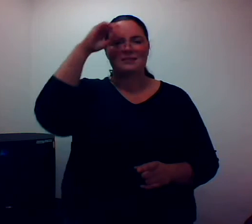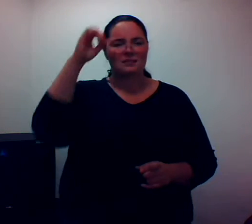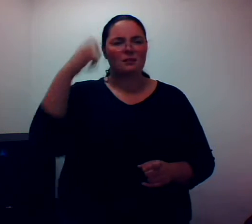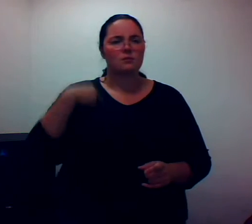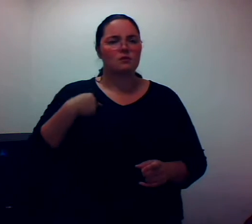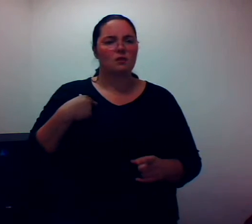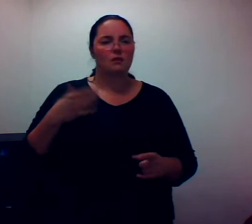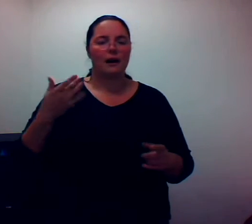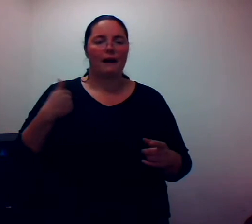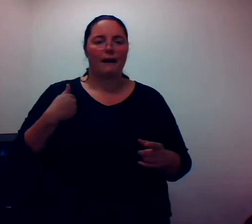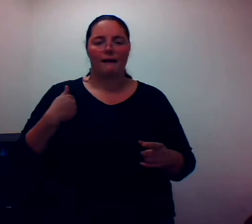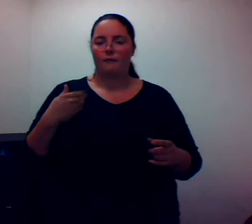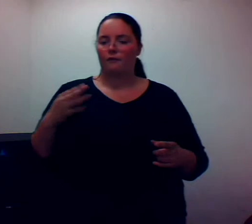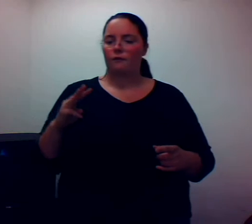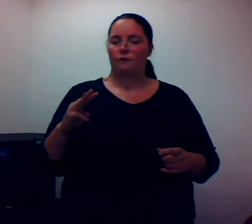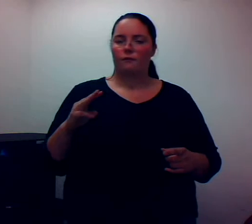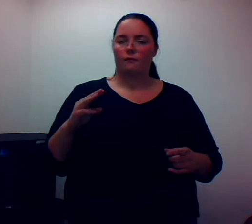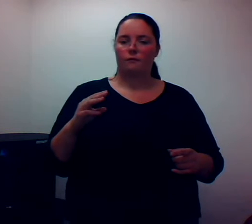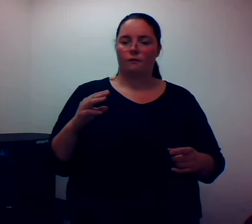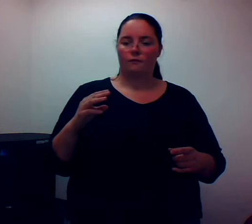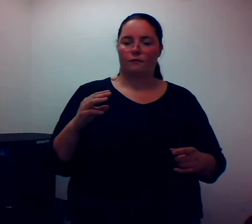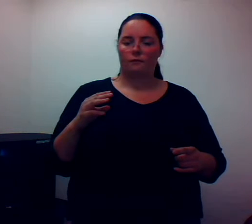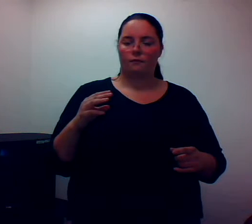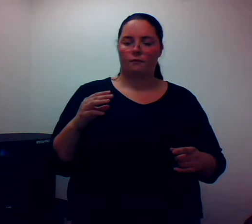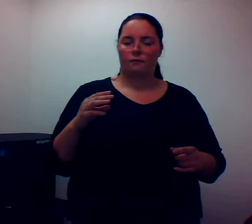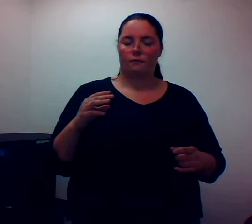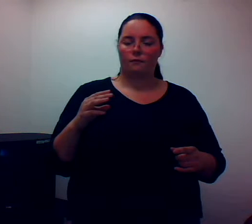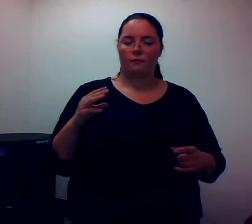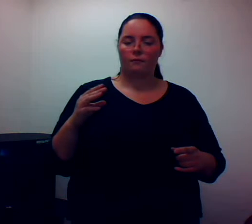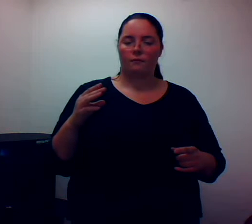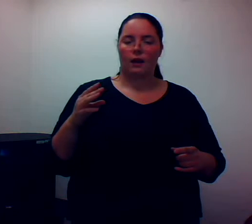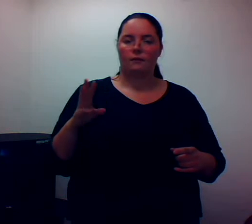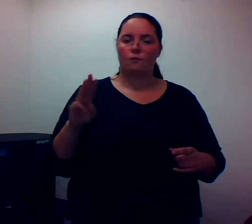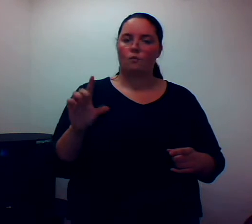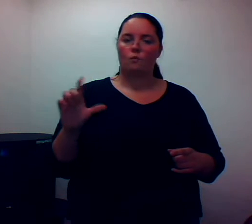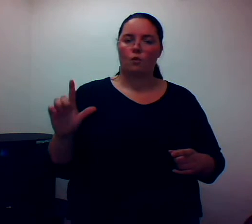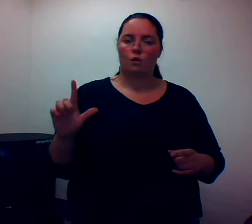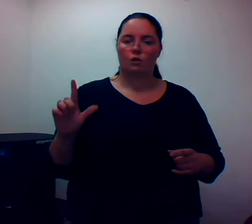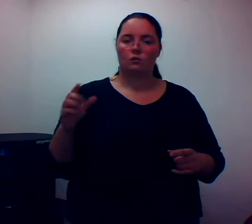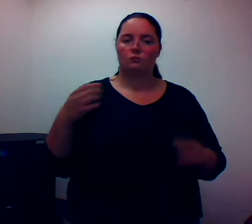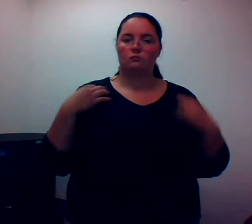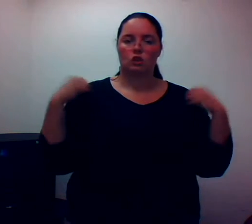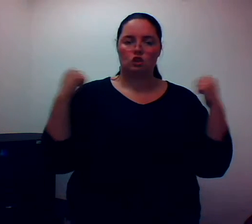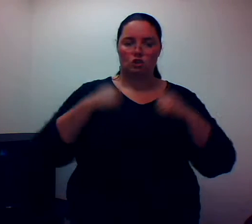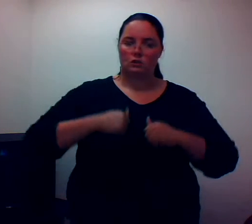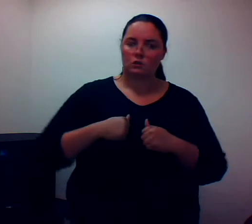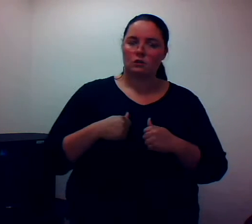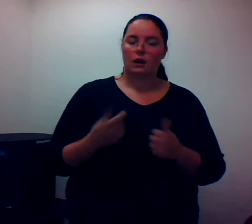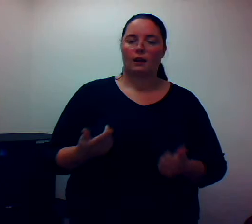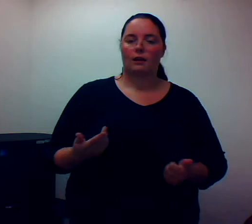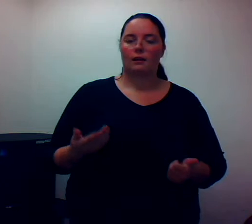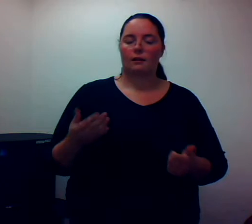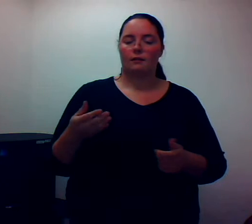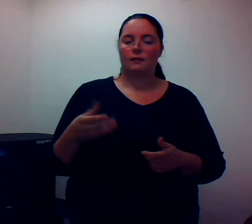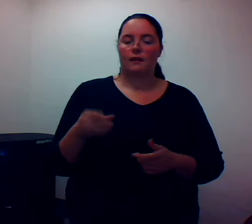wool jacket and very thin summer pants. But we were determined to see some of downtown Anchorage, since we were sure it was the only